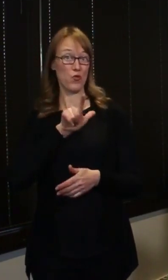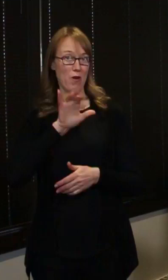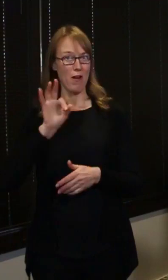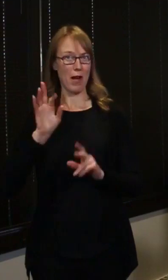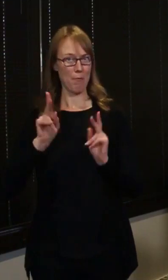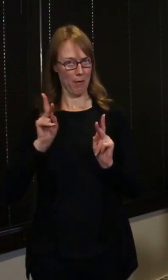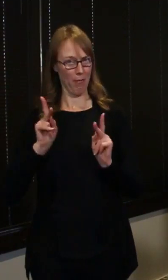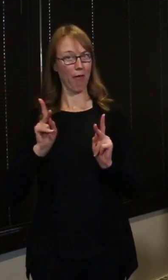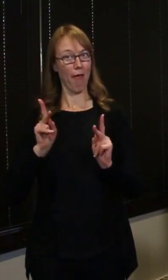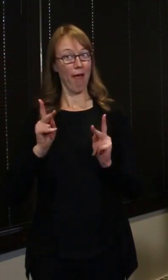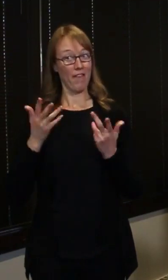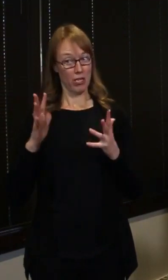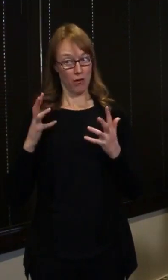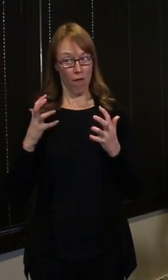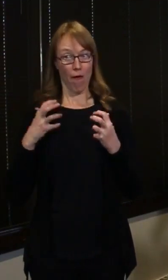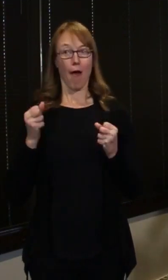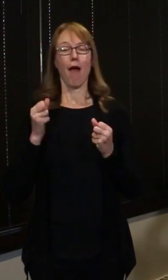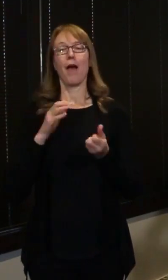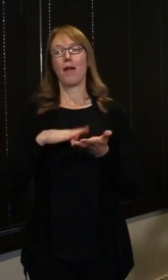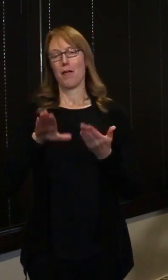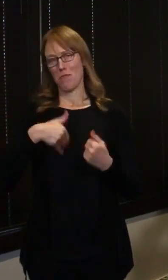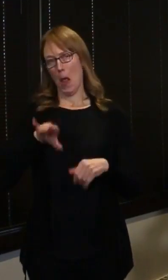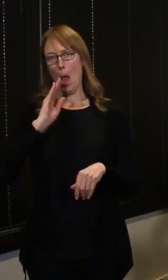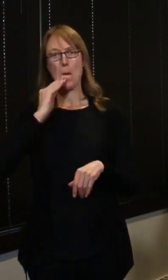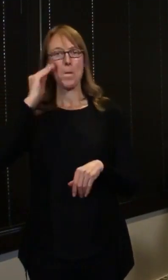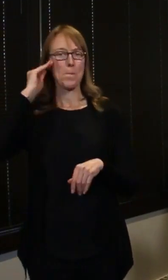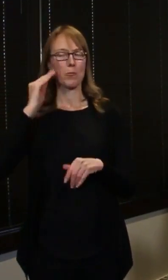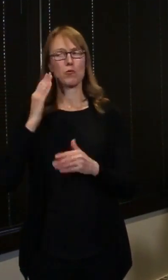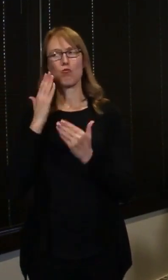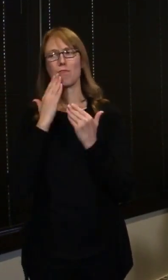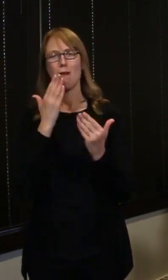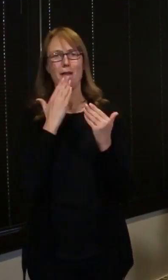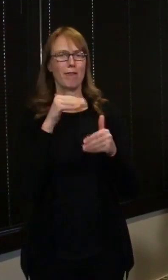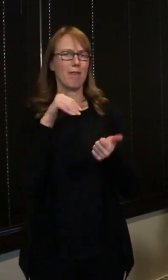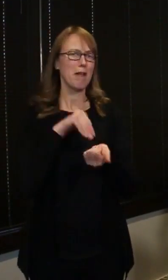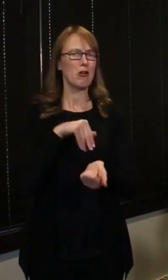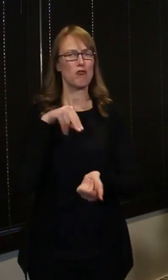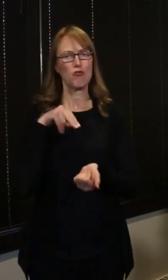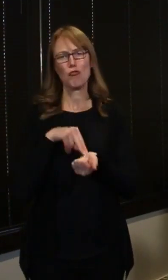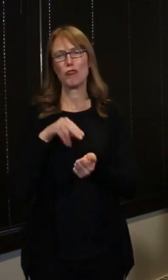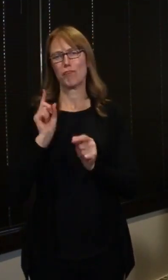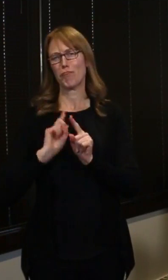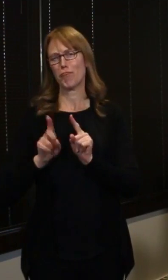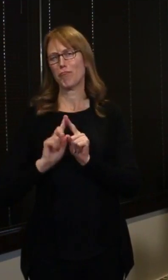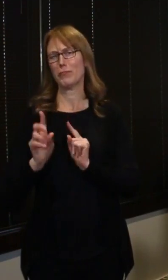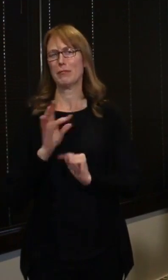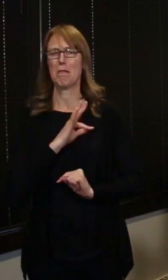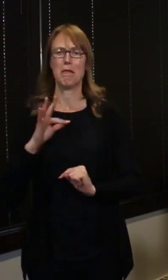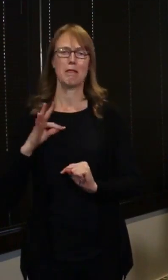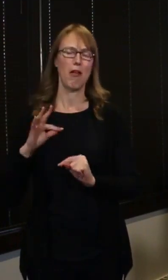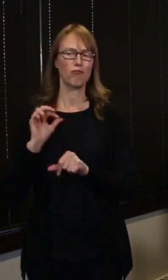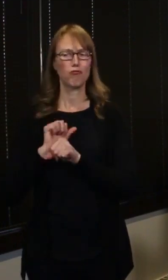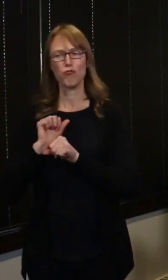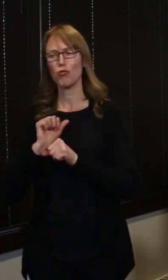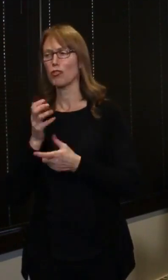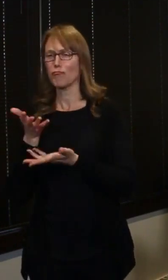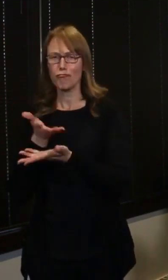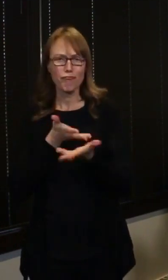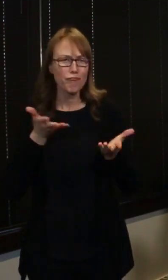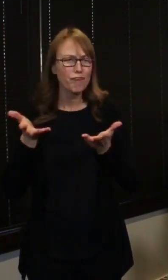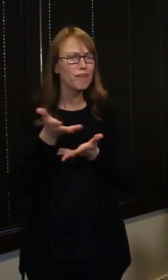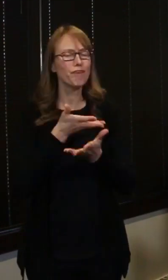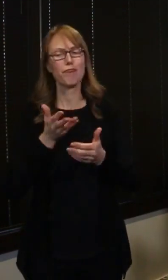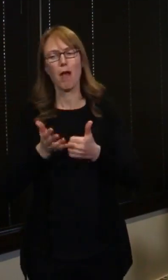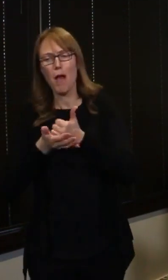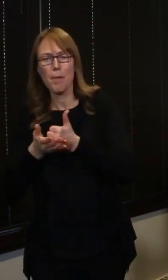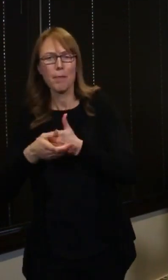17,829. And again, a big thank you to all of our healthcare workers and all of the staff who have helped these patients get well enough to get home to their family and